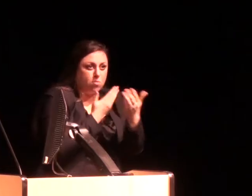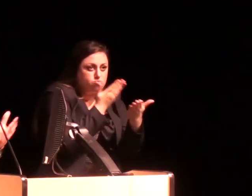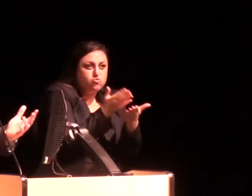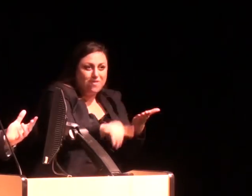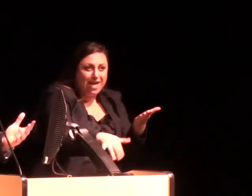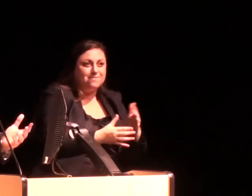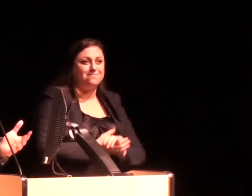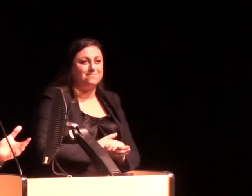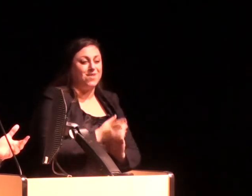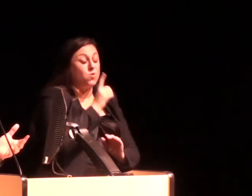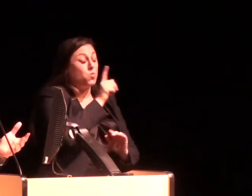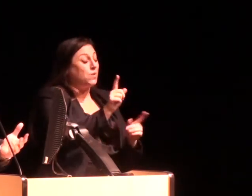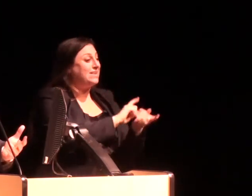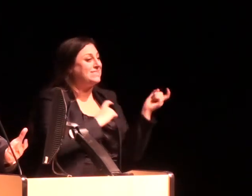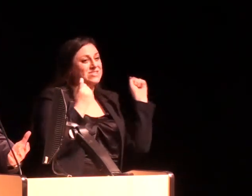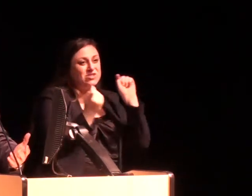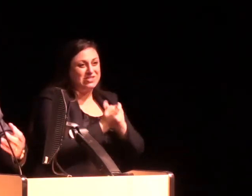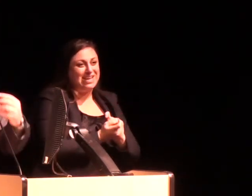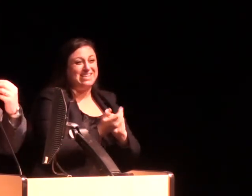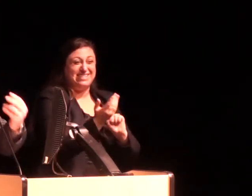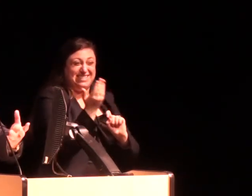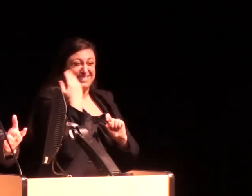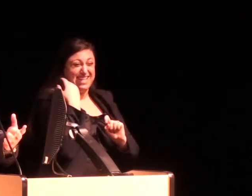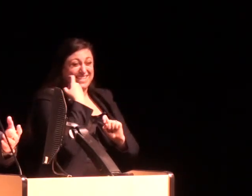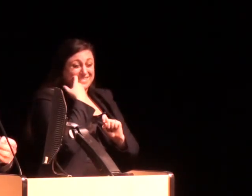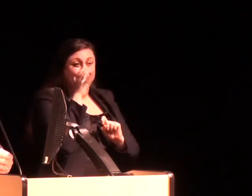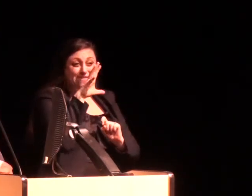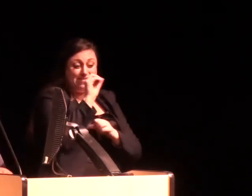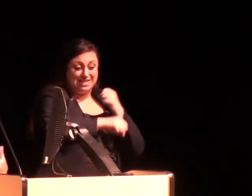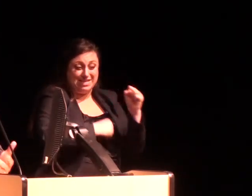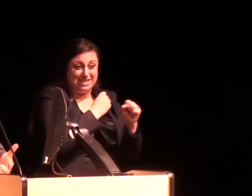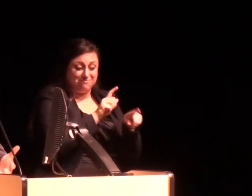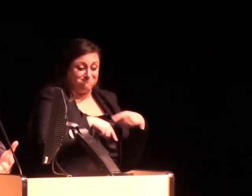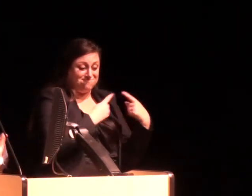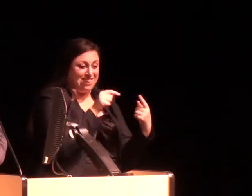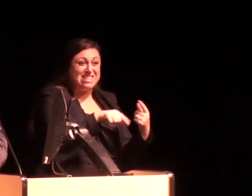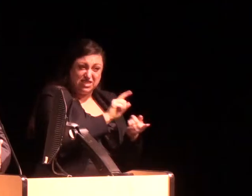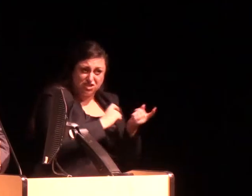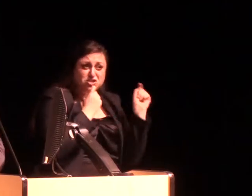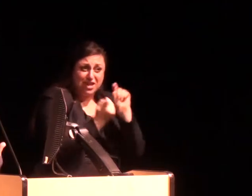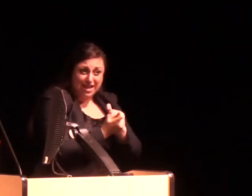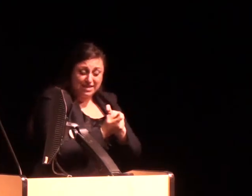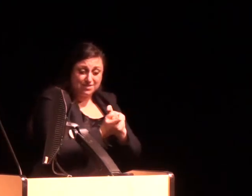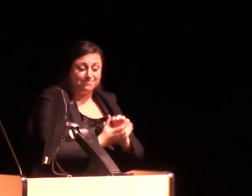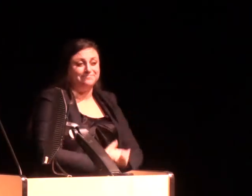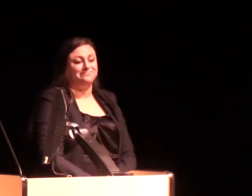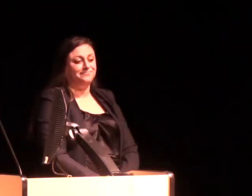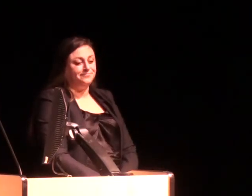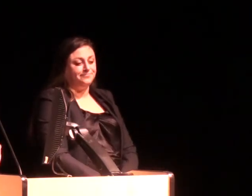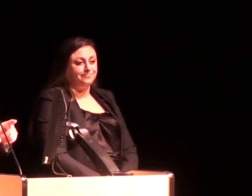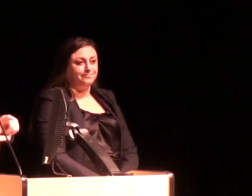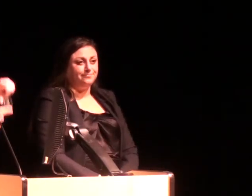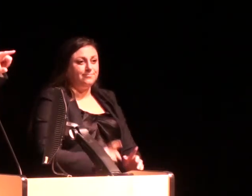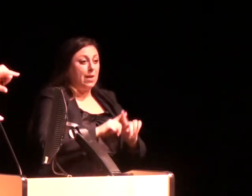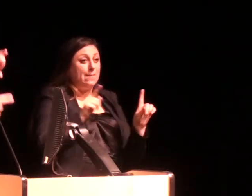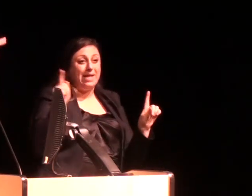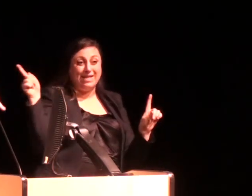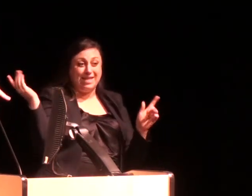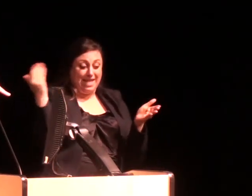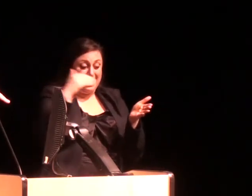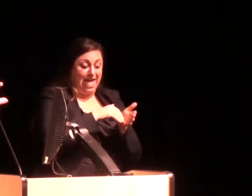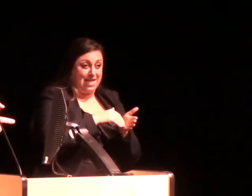And this is a real change in the last 50 years. Right now we have the support of the majority of the Cuban American community. But this was,